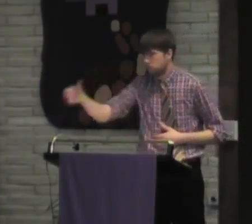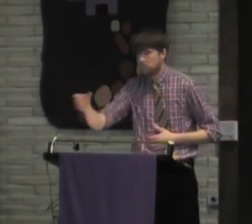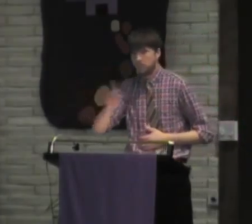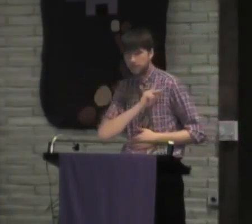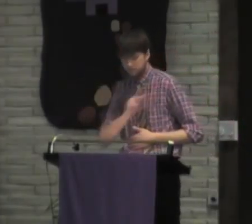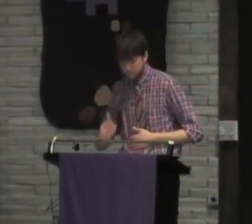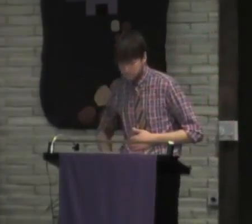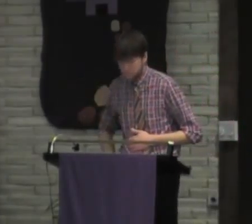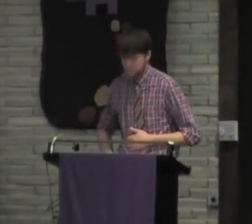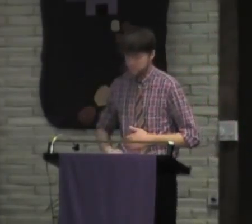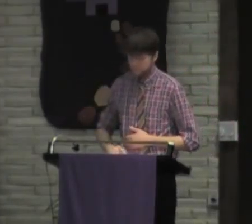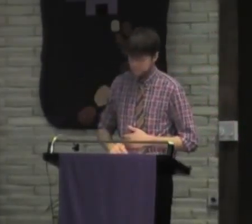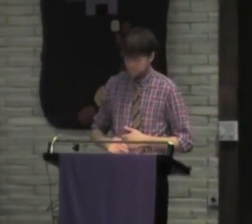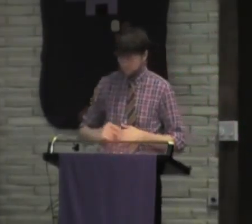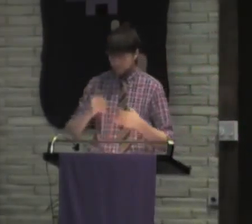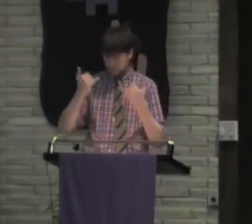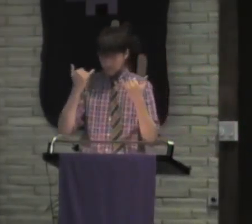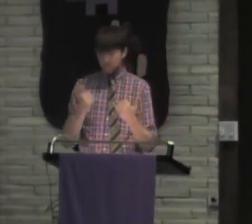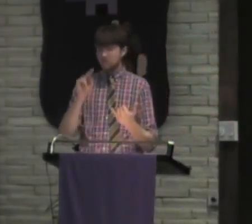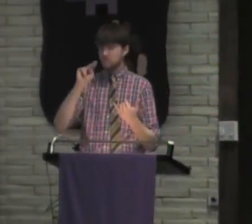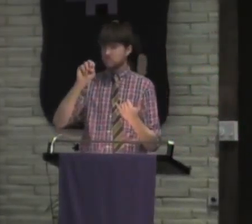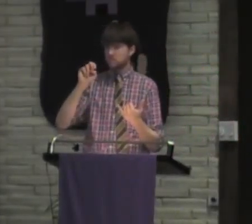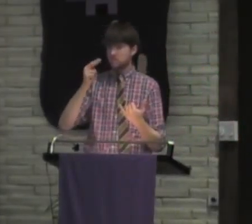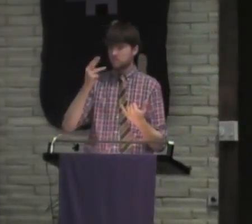the king's drink to make sure it wasn't poisoned.